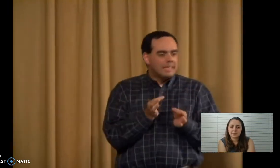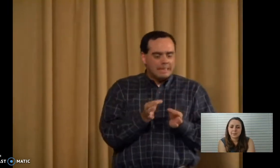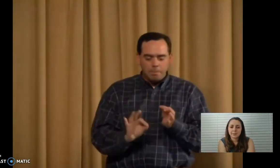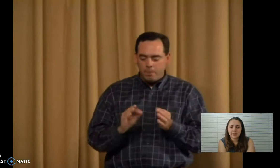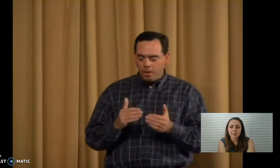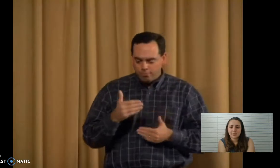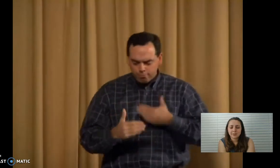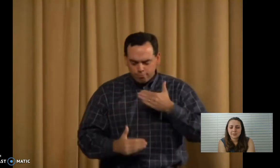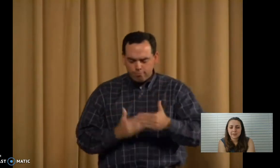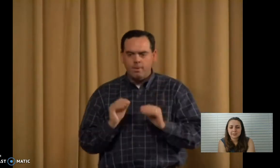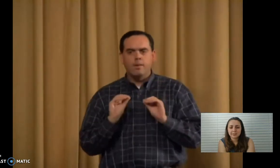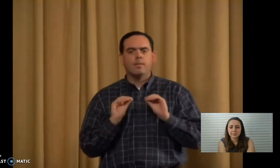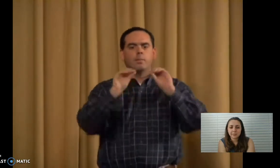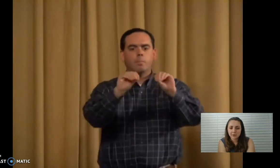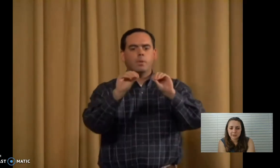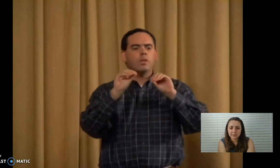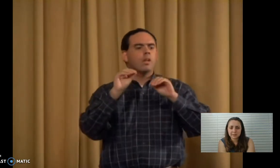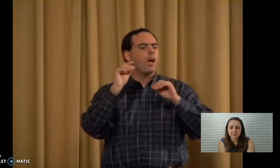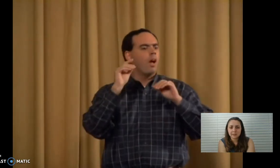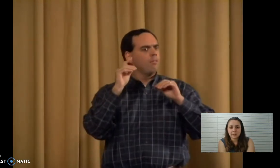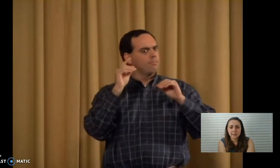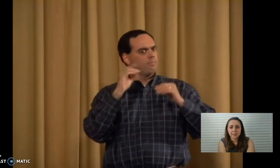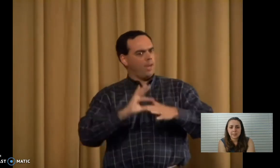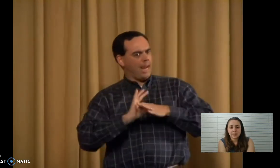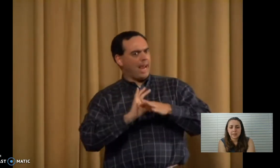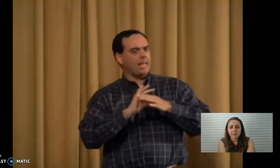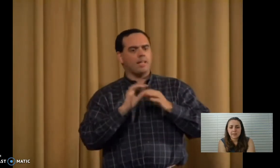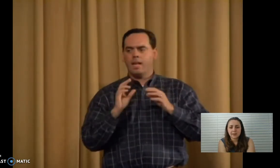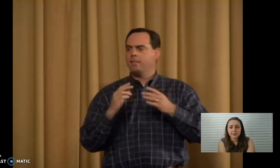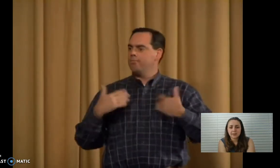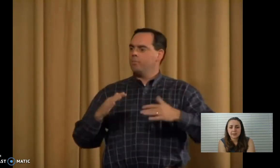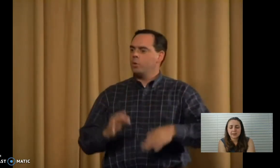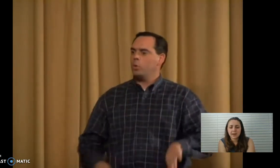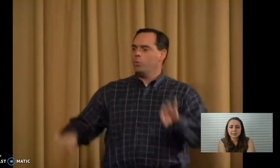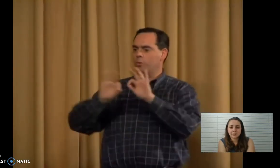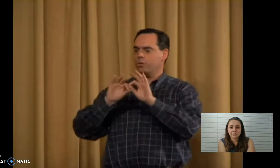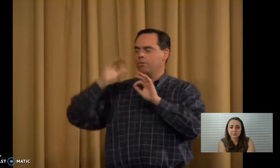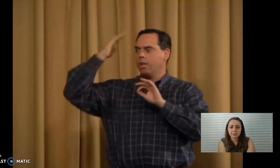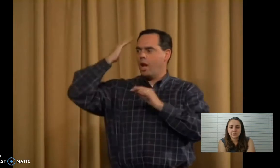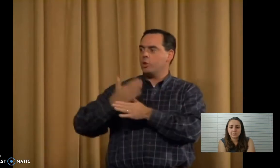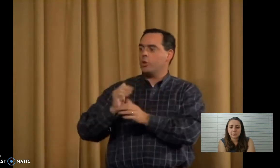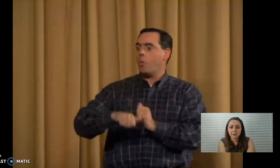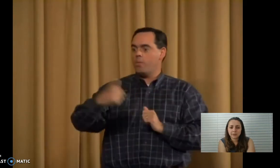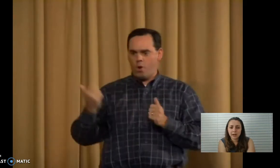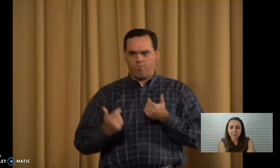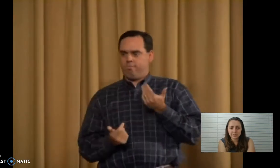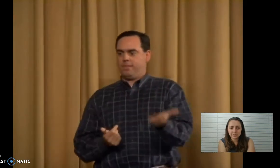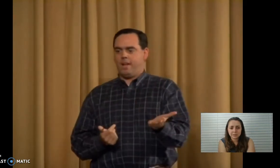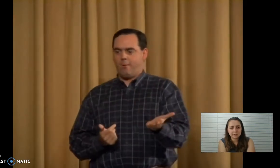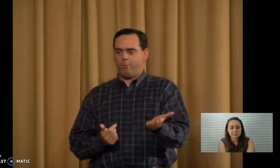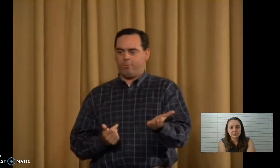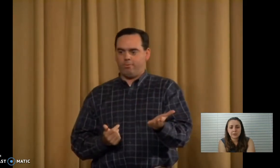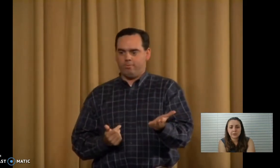So, the internet's a simple process of how to get connected to important